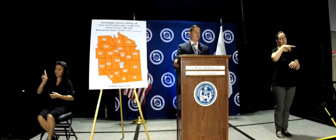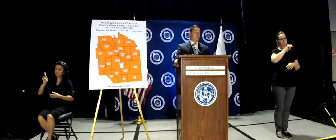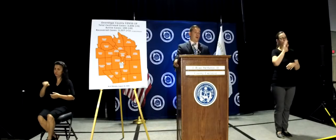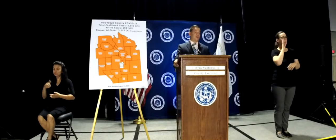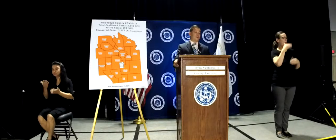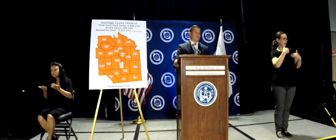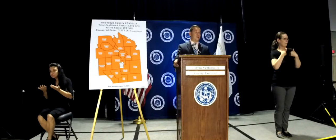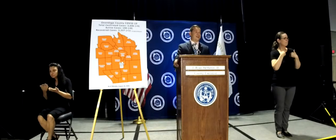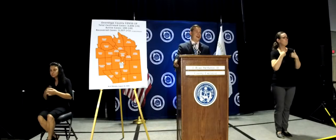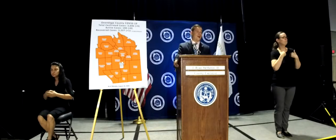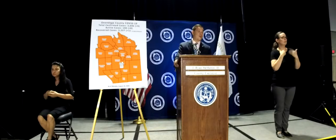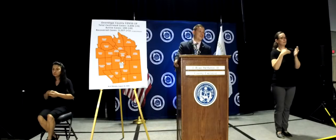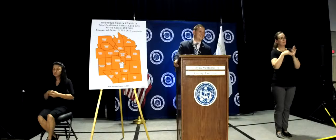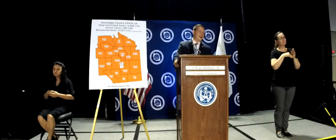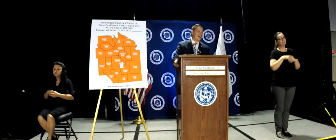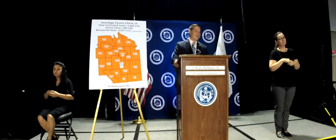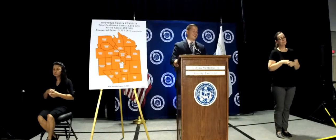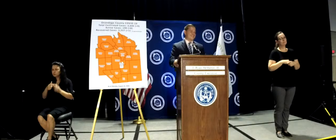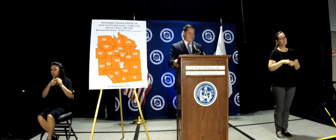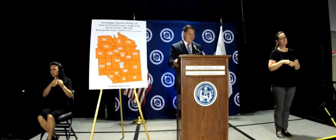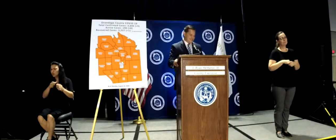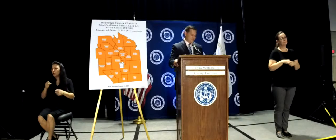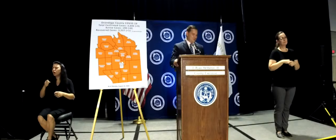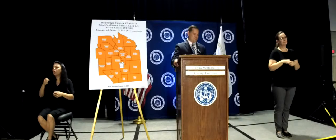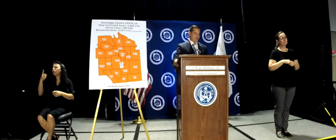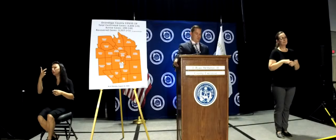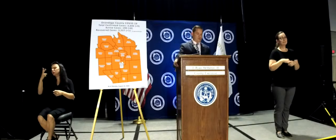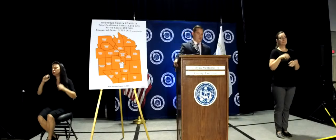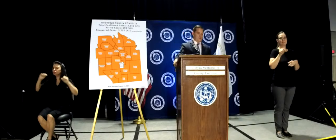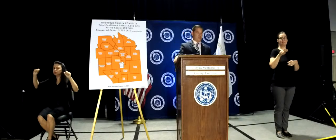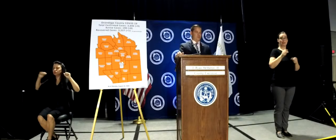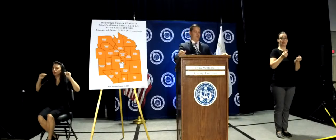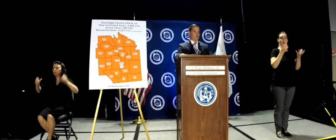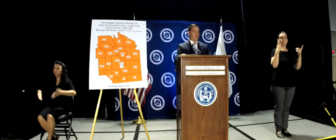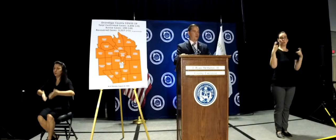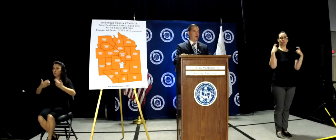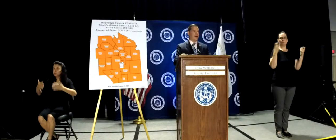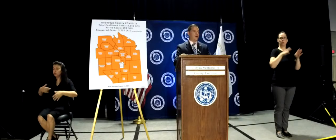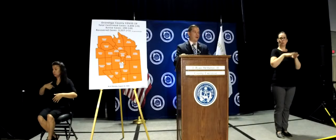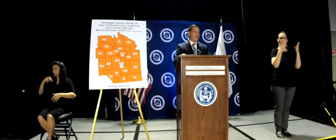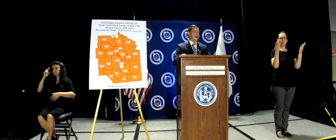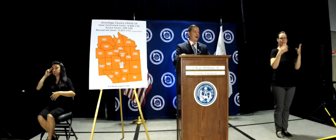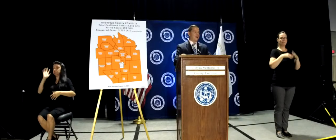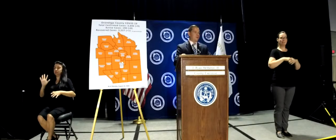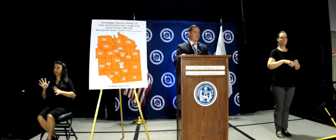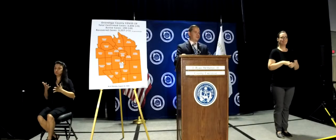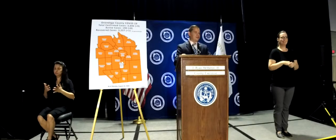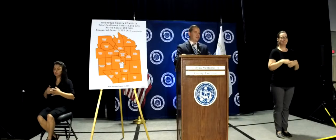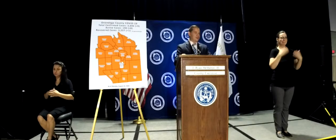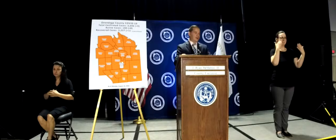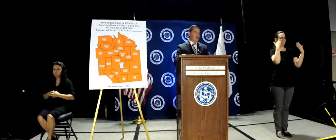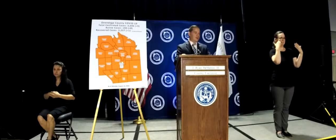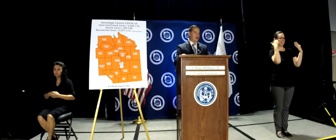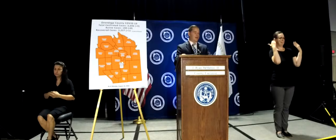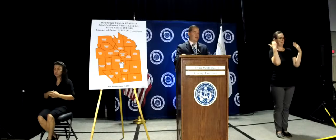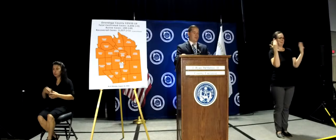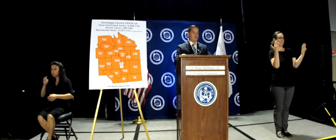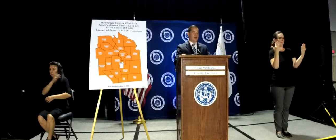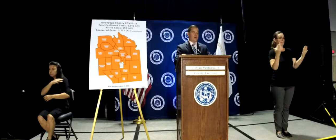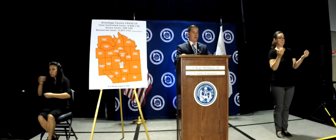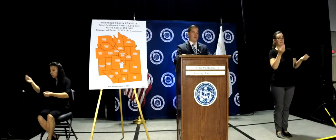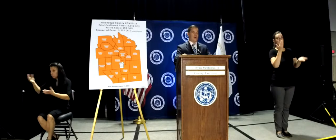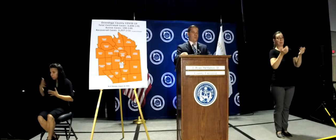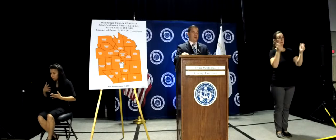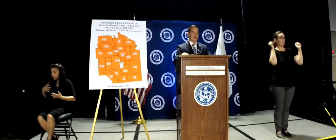hoping probably all of them right now. So people have told me some of them have been open for a while, but certainly all of